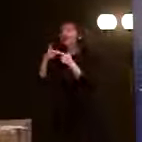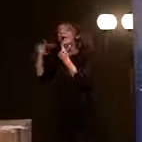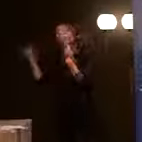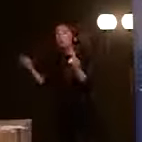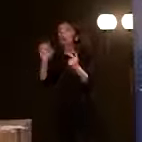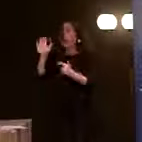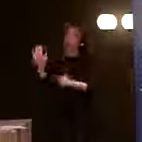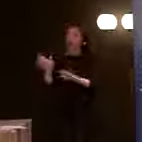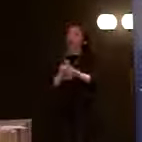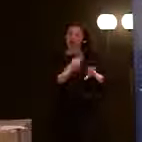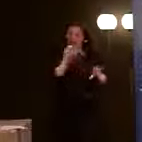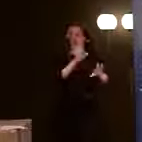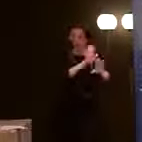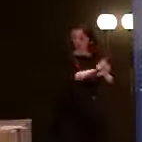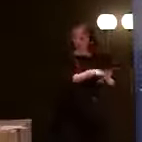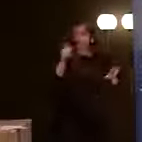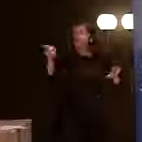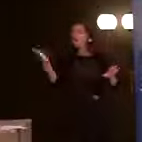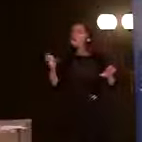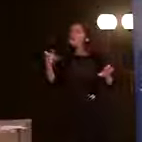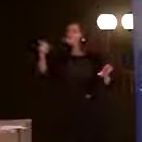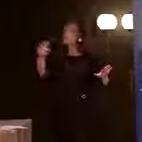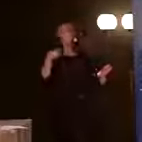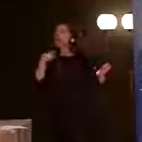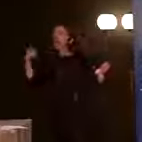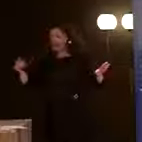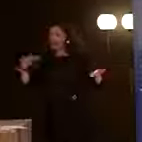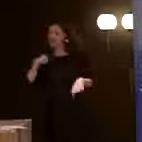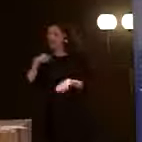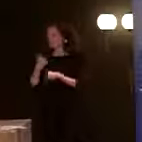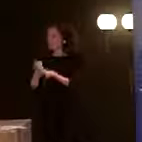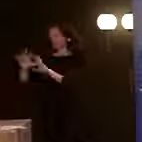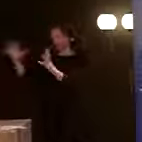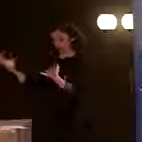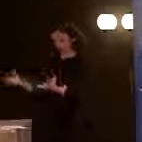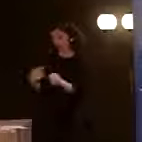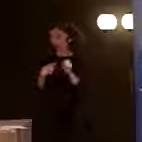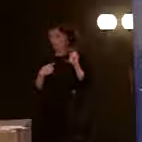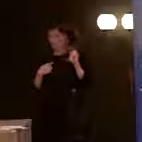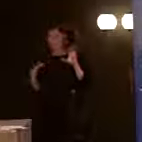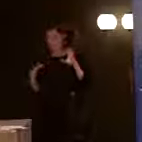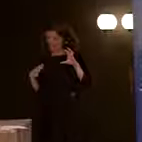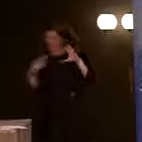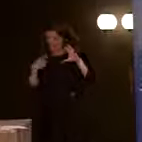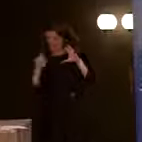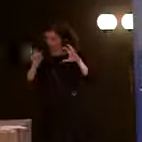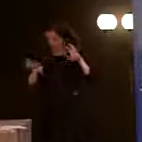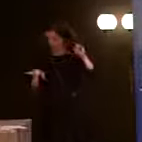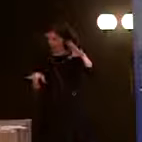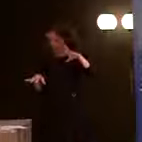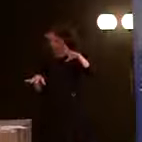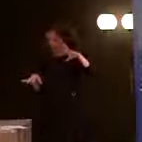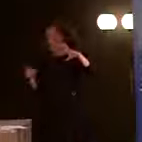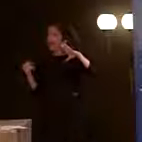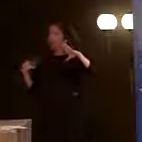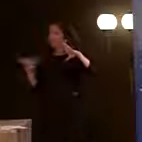day, where's the night. And this was all planned ahead, and we tried to